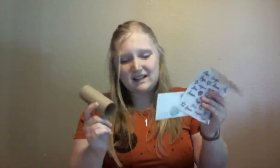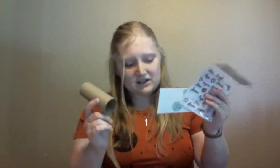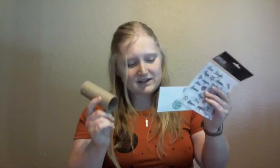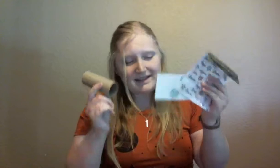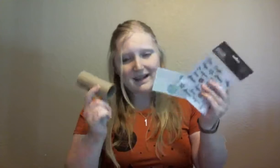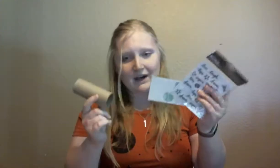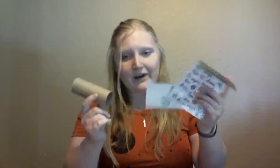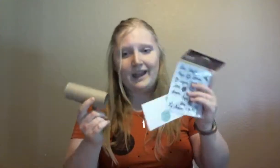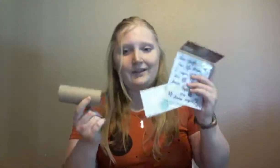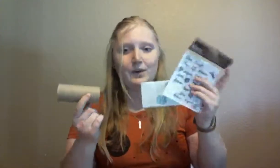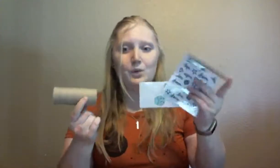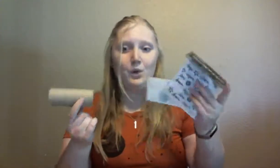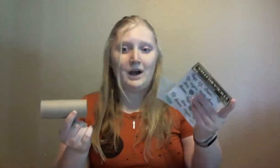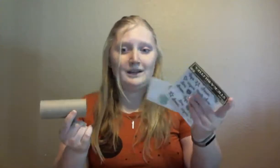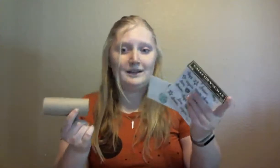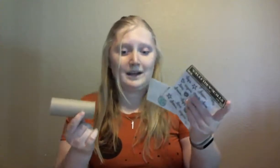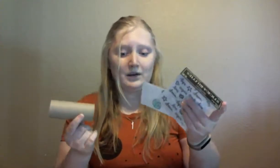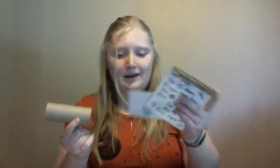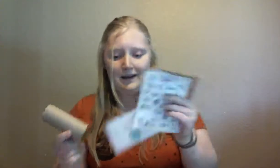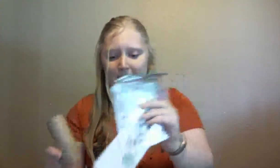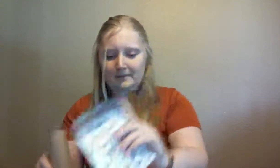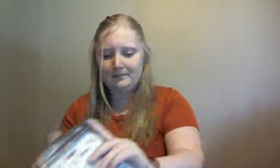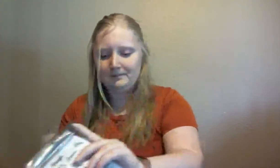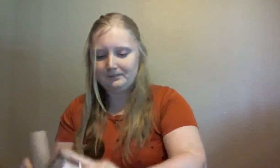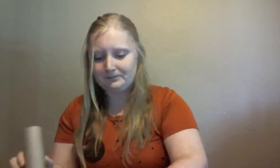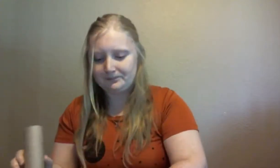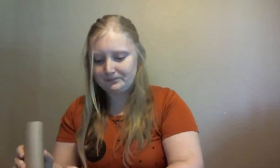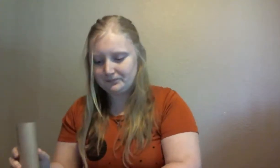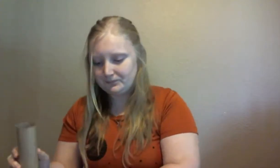stickers to decorate if you want to decorate it,